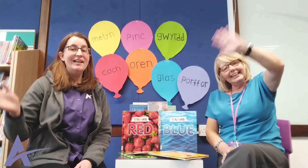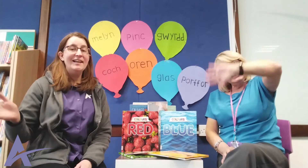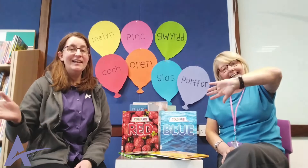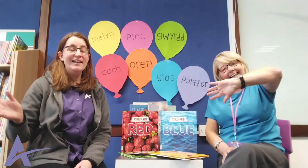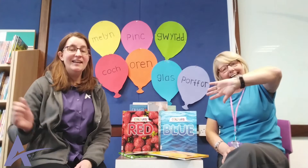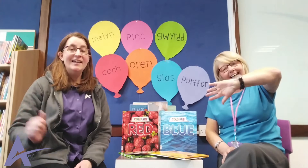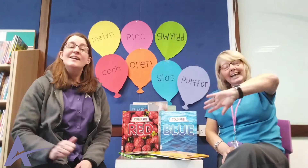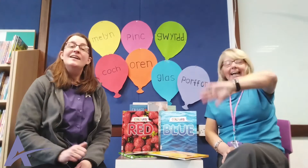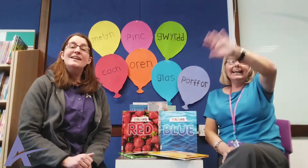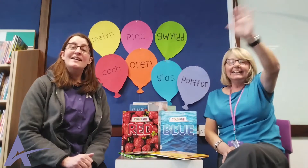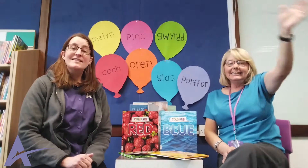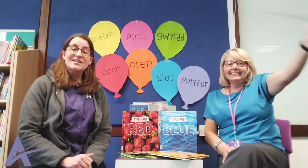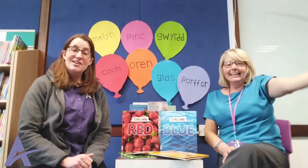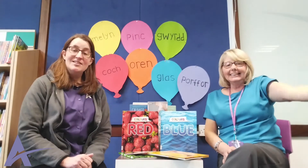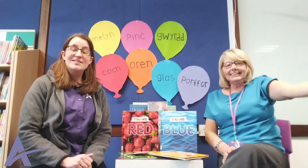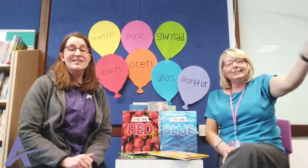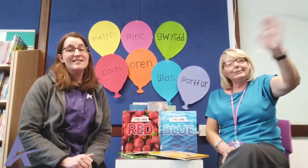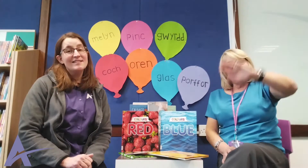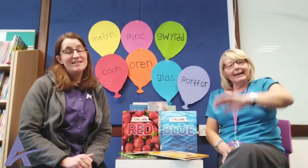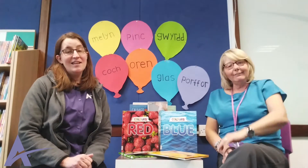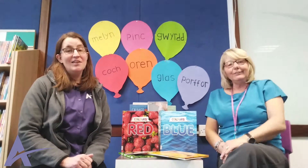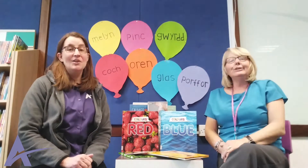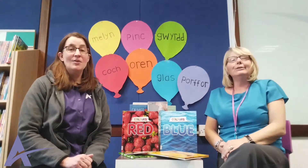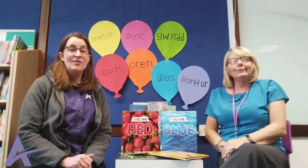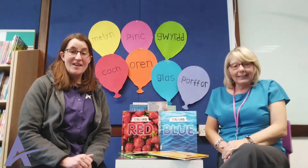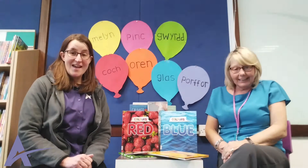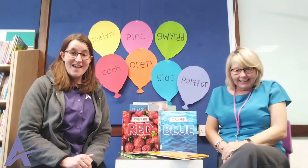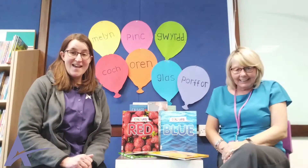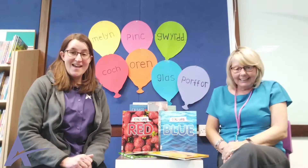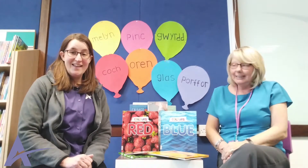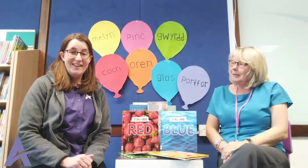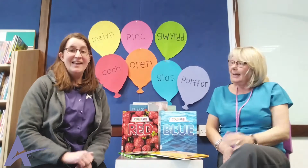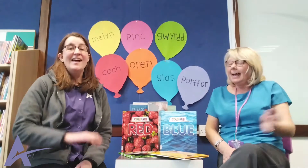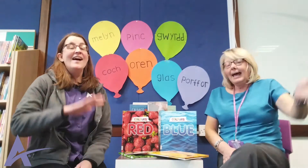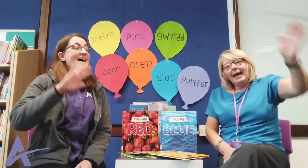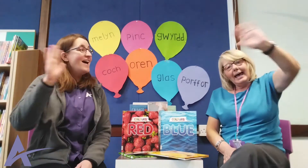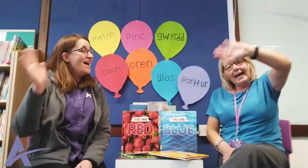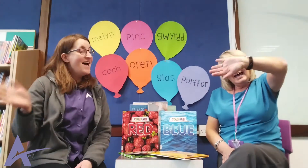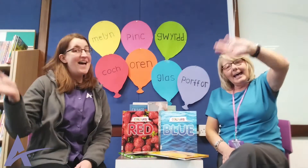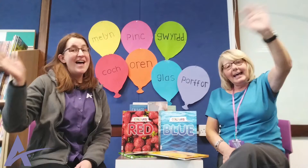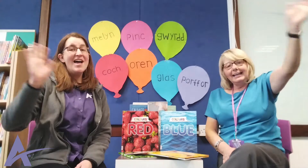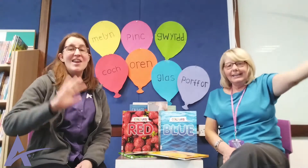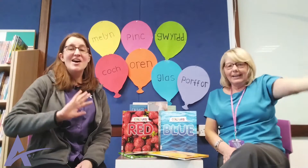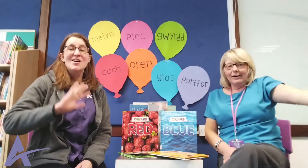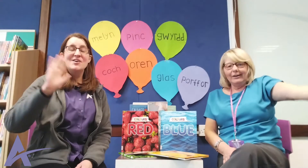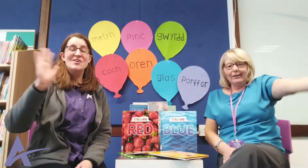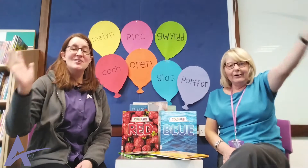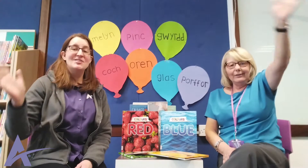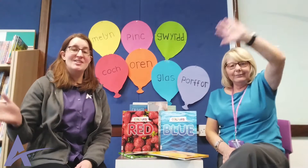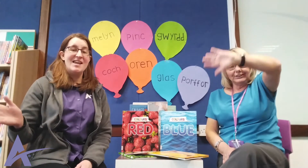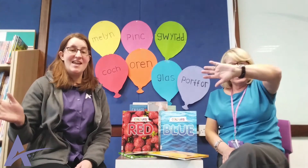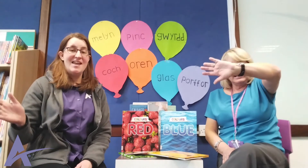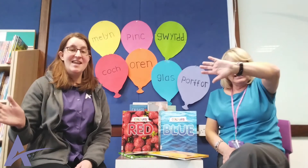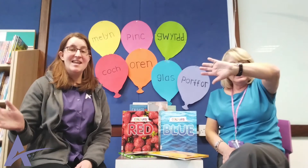Lily. It's nice to have you there. Hello,